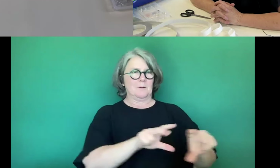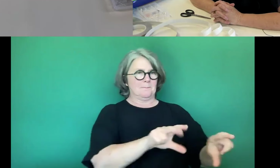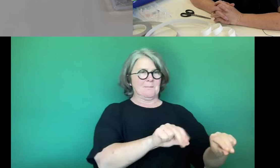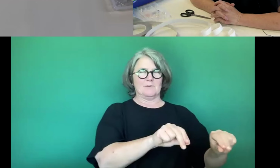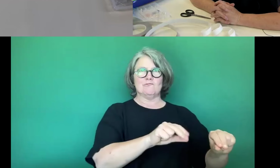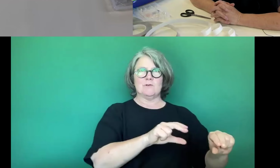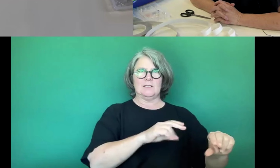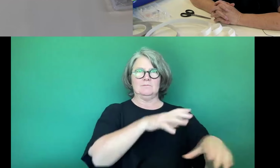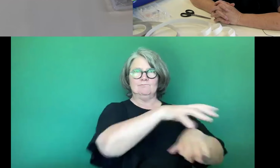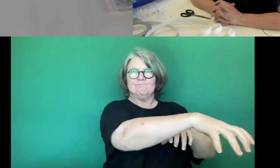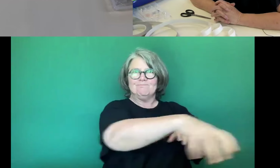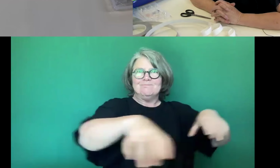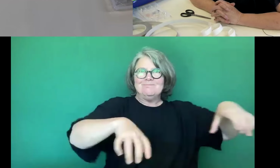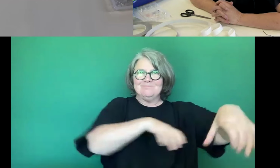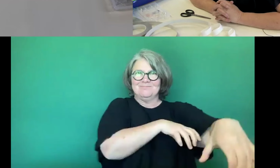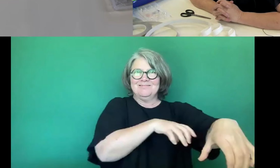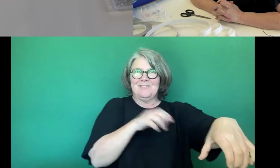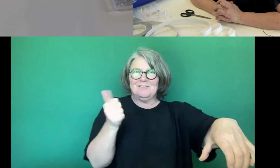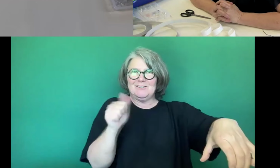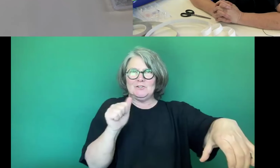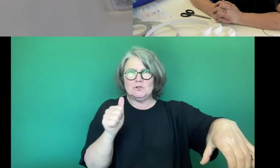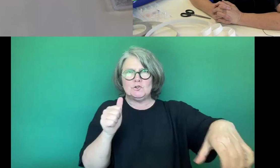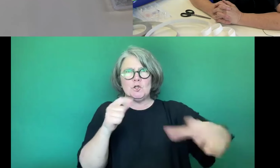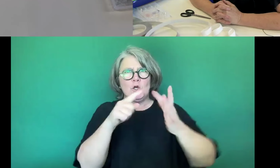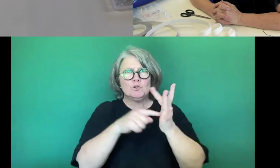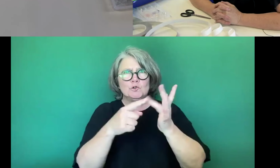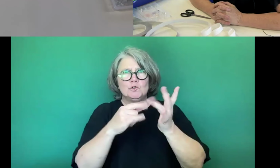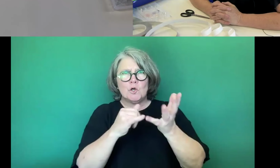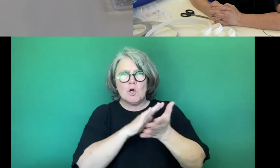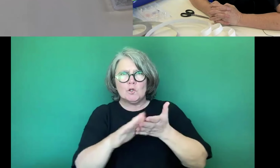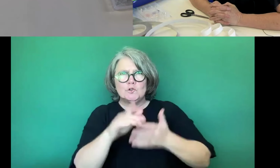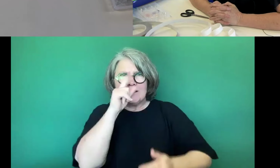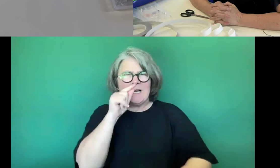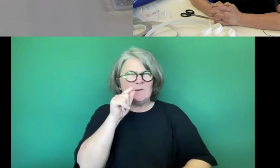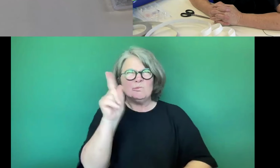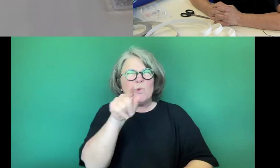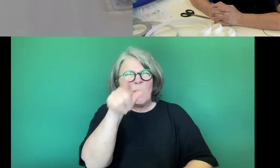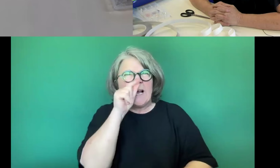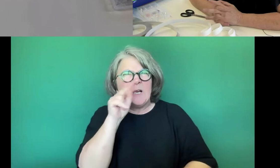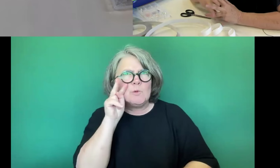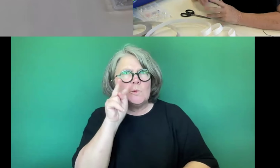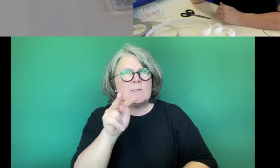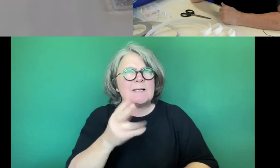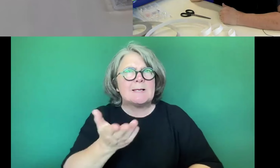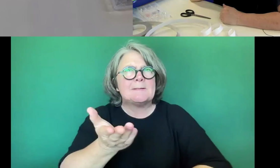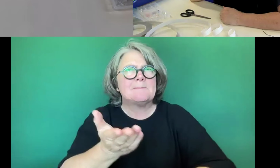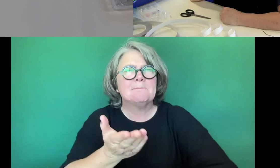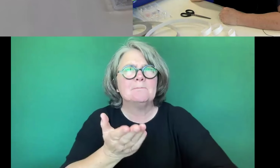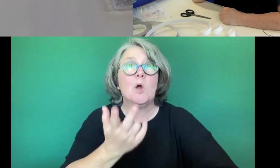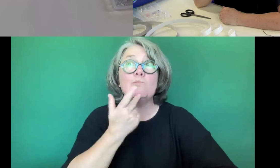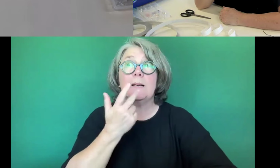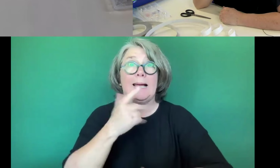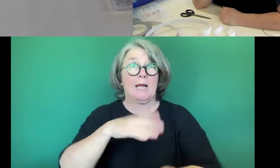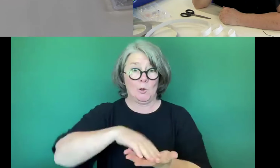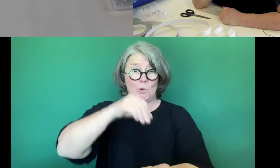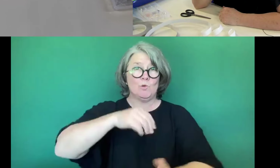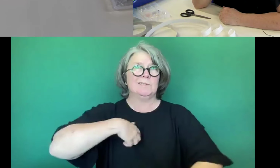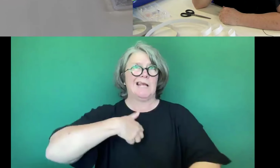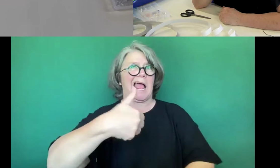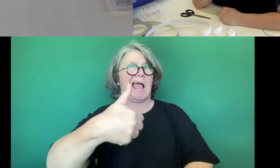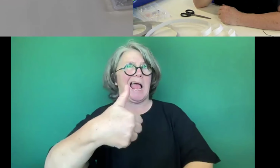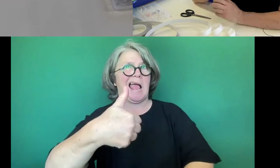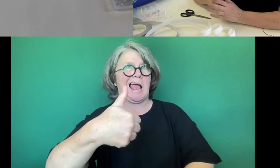Josh, can I ask you, can you see people, or can you see, what can you see? Chat, or can you, if people did a thumbs up, would you be able to